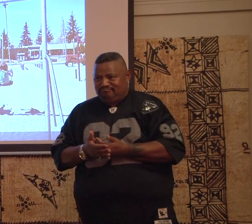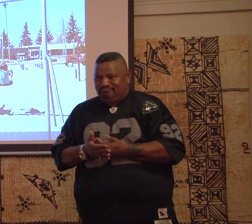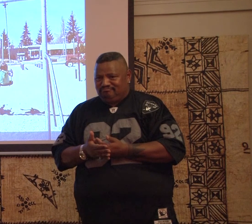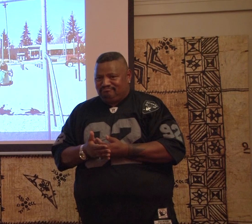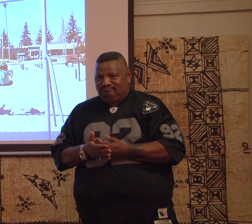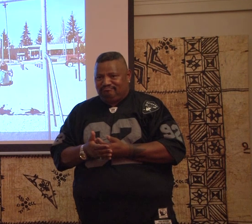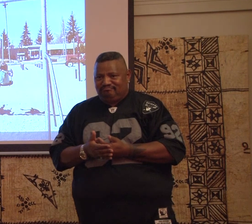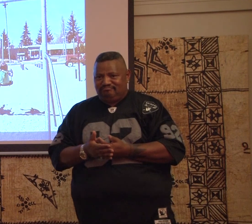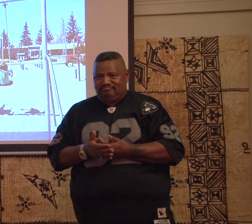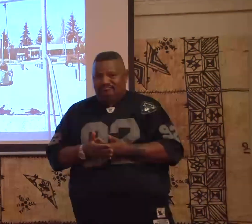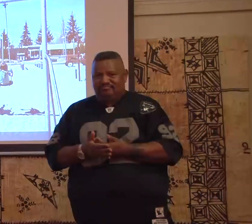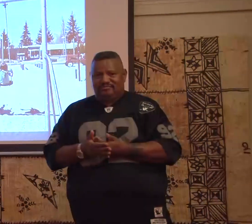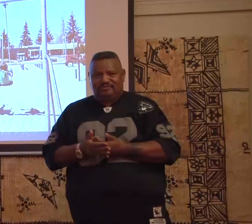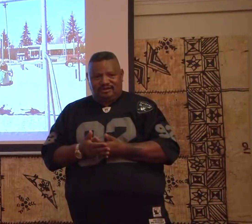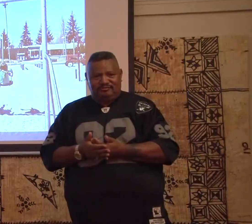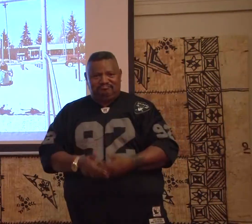world.